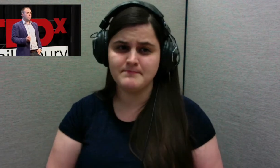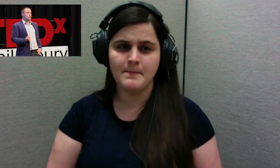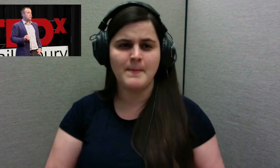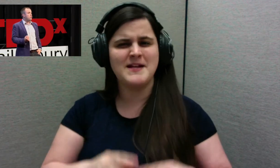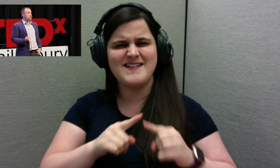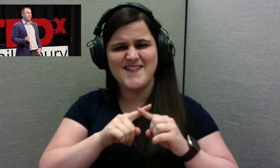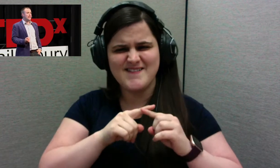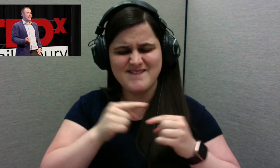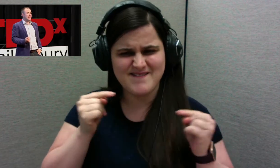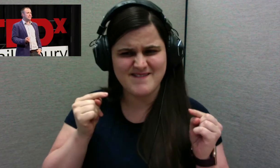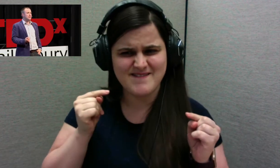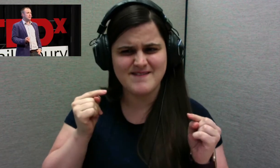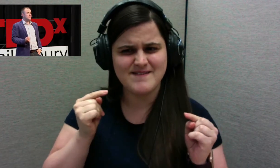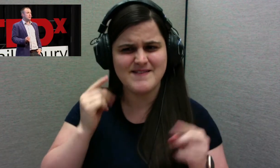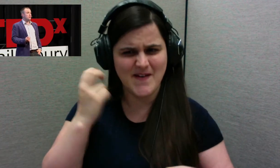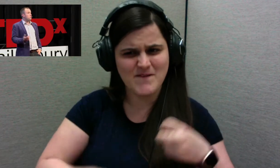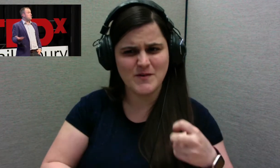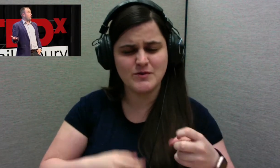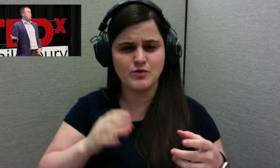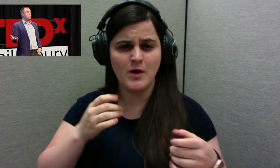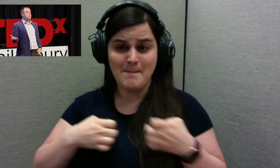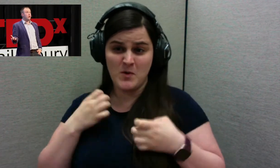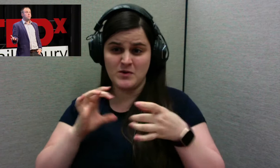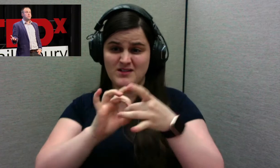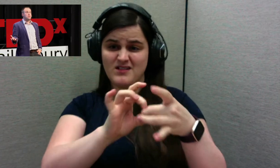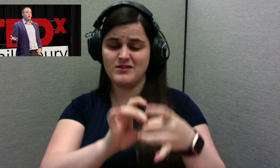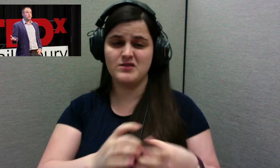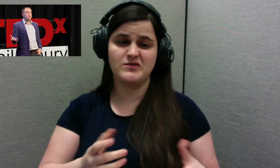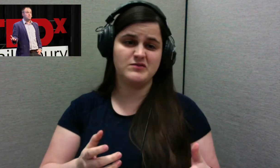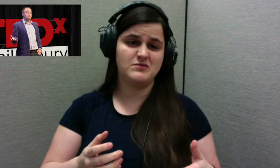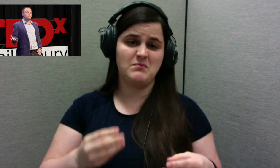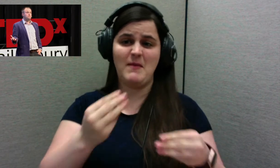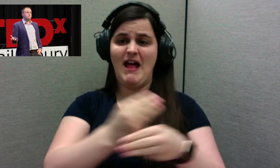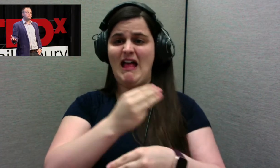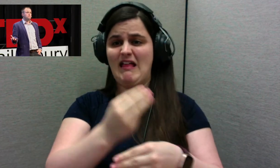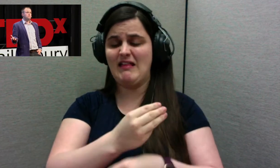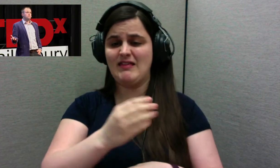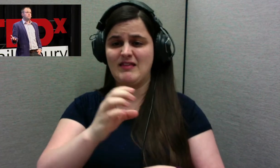difficult to emotionally connect with volumes of composite solids.